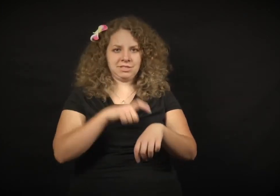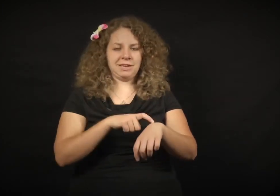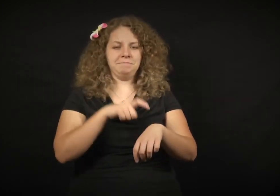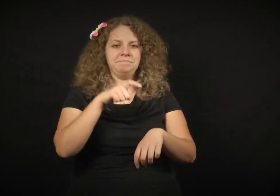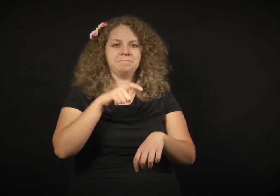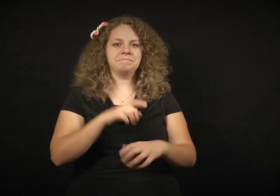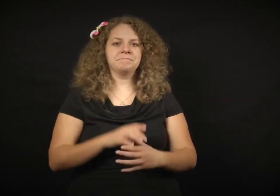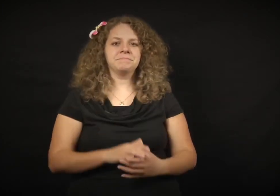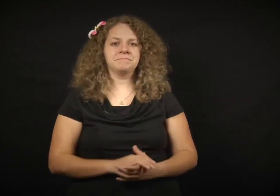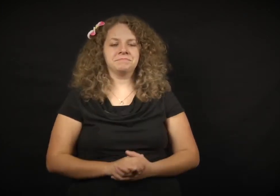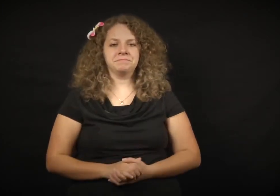Time.